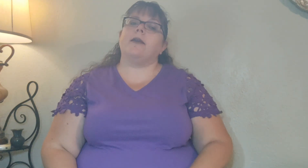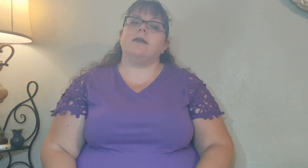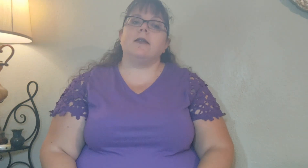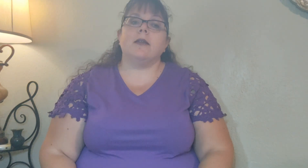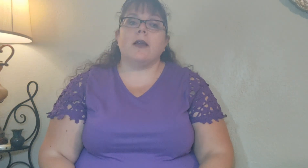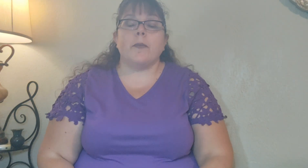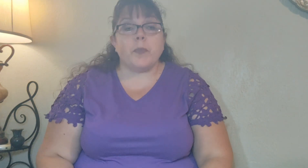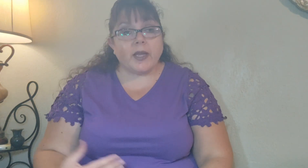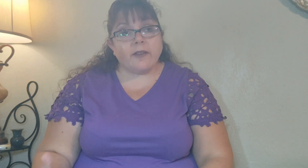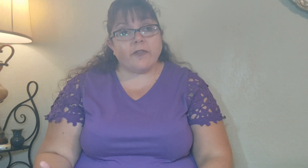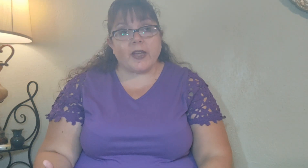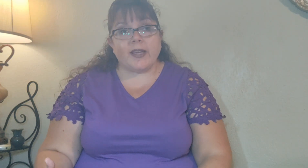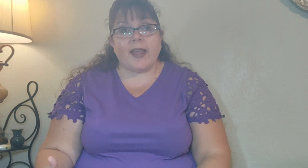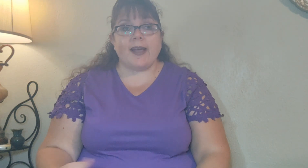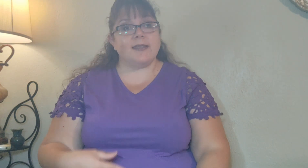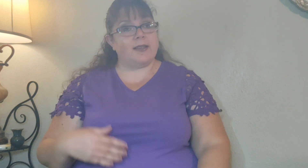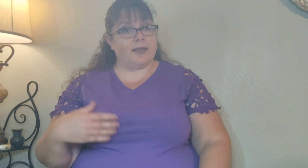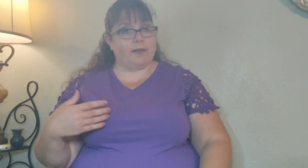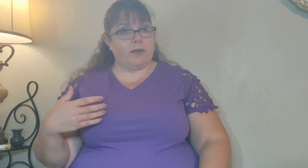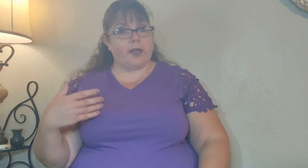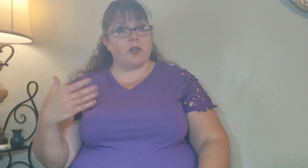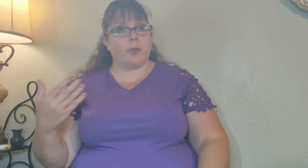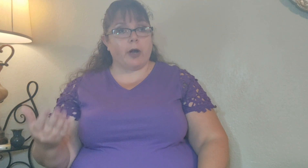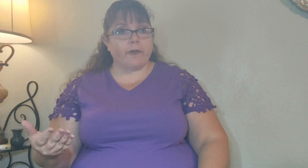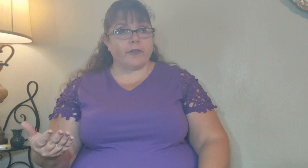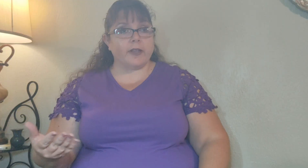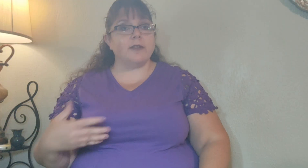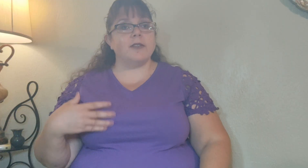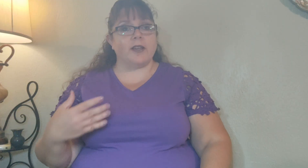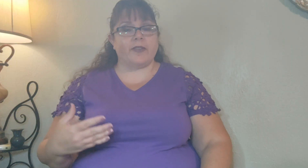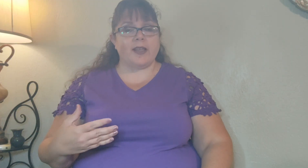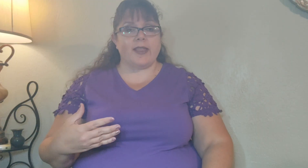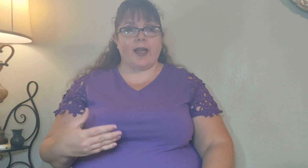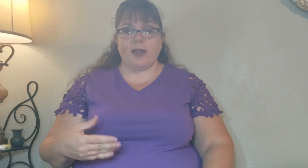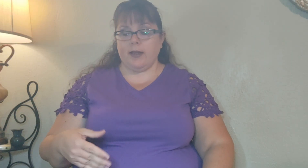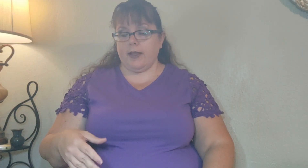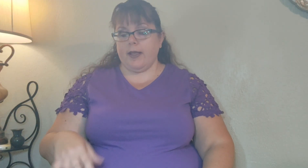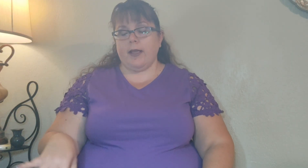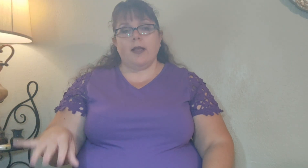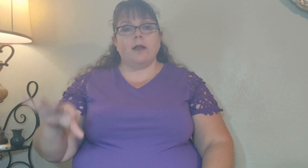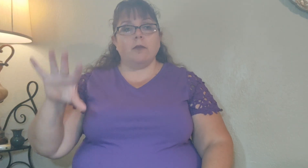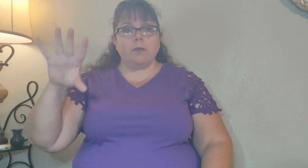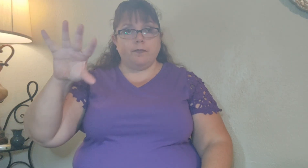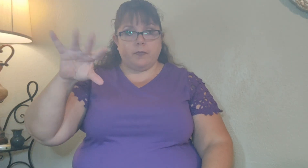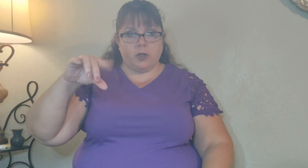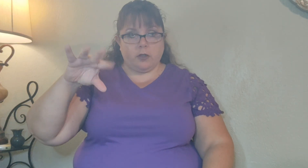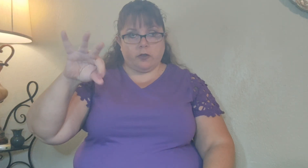And benefit, as in like you profit, stuff like that, your